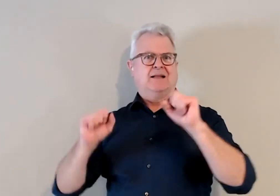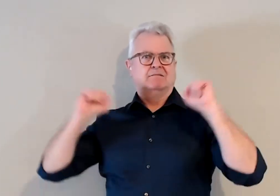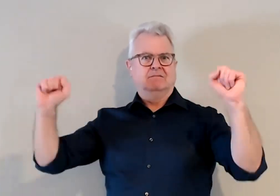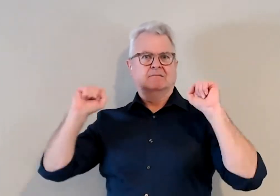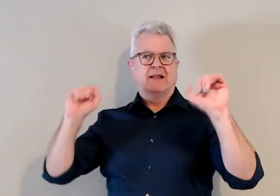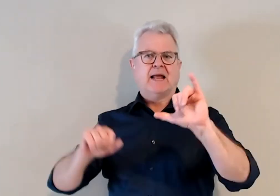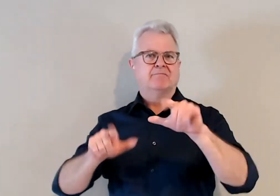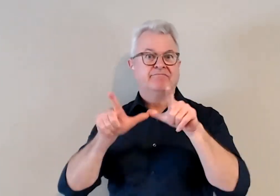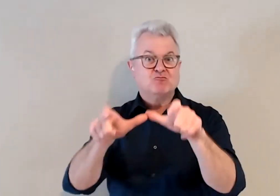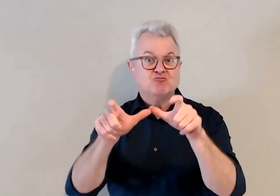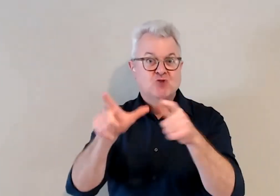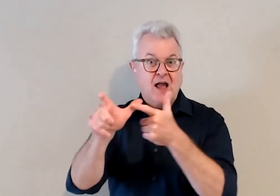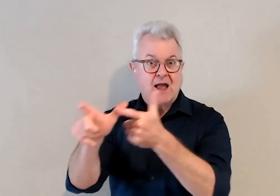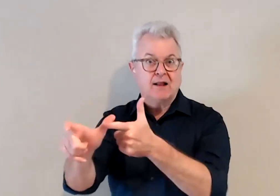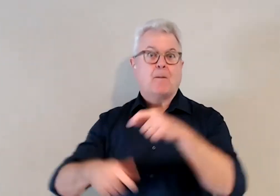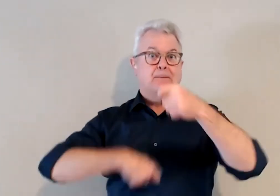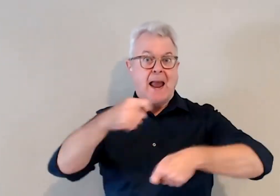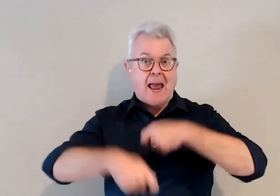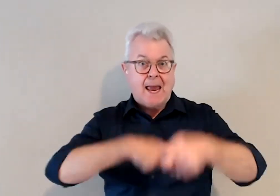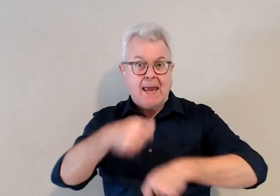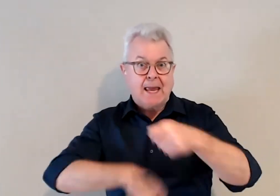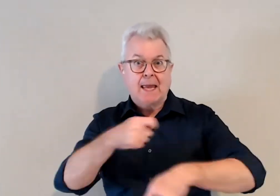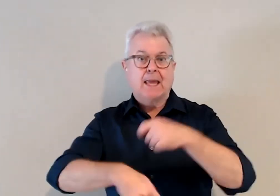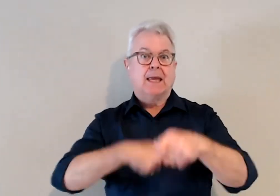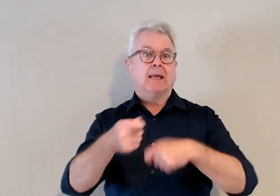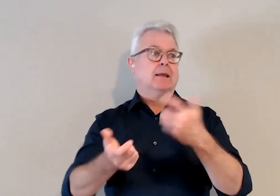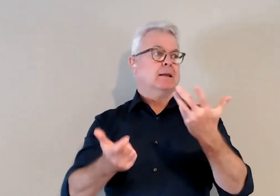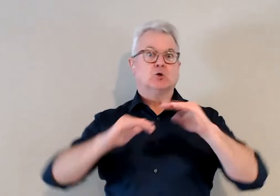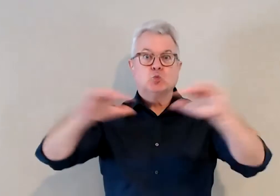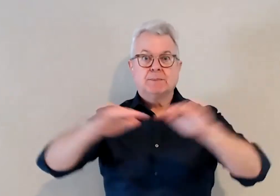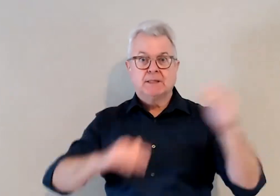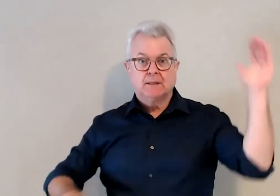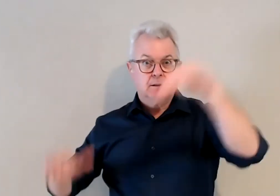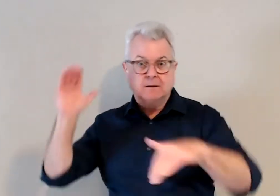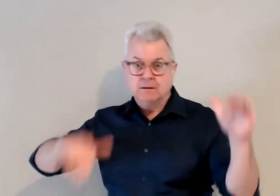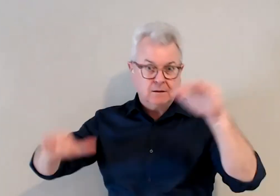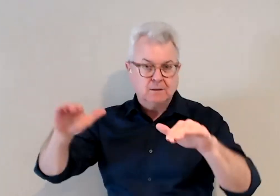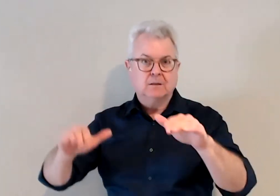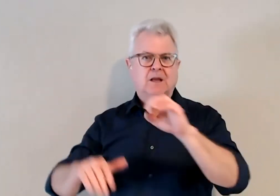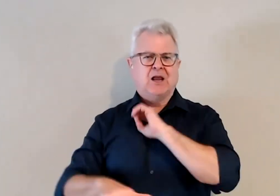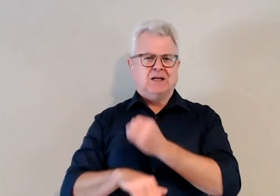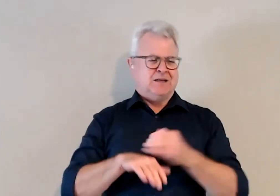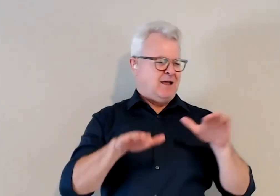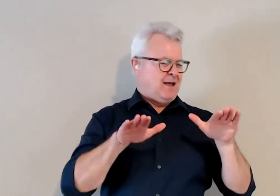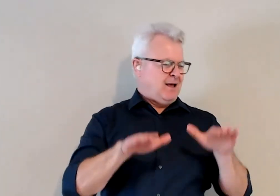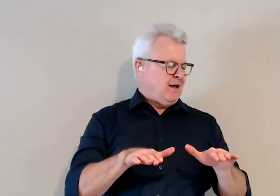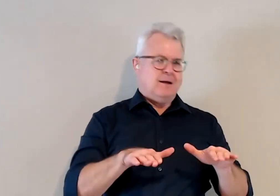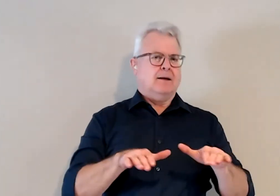energy is very low and you're a runner or you're a biker or you're getting in for a long